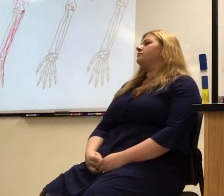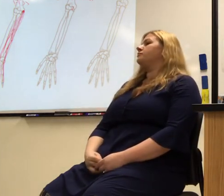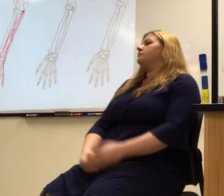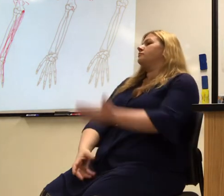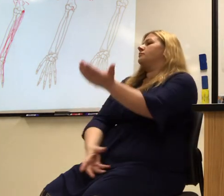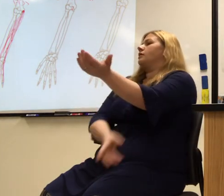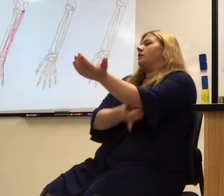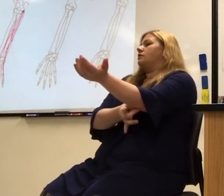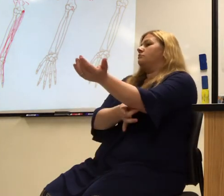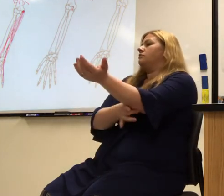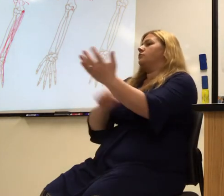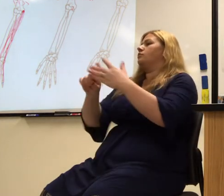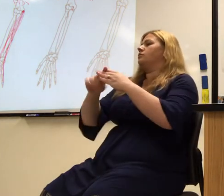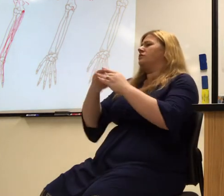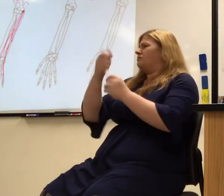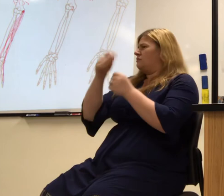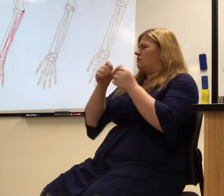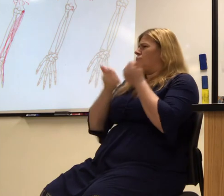Do you remember what bone that is?